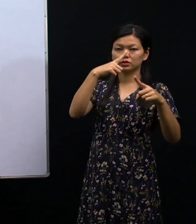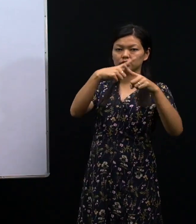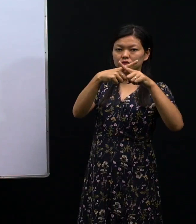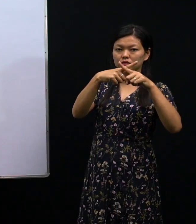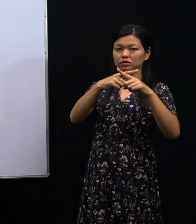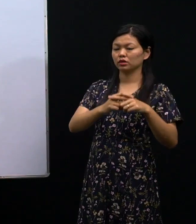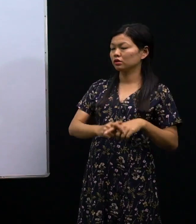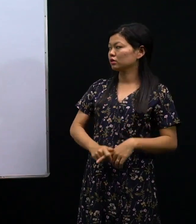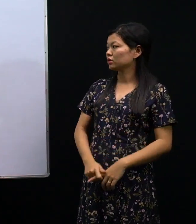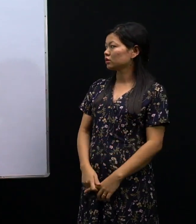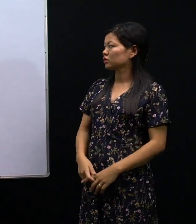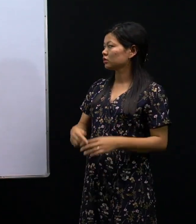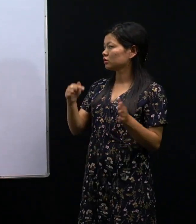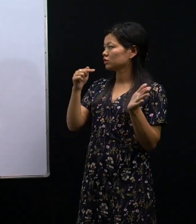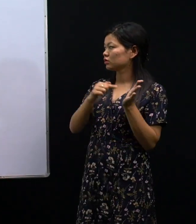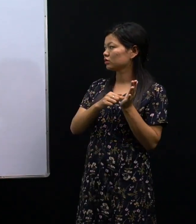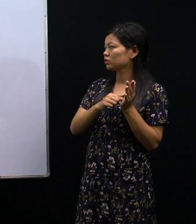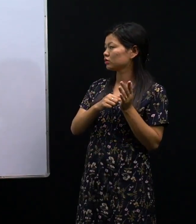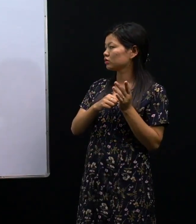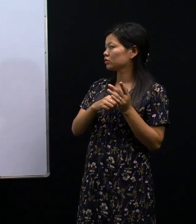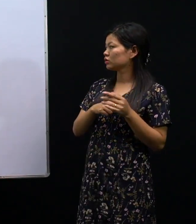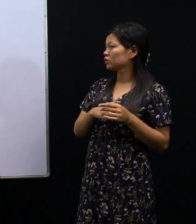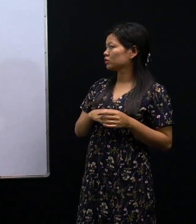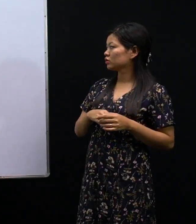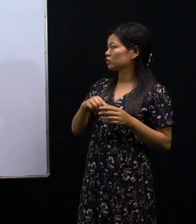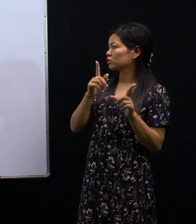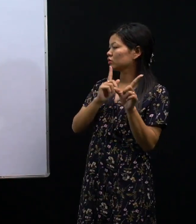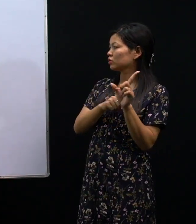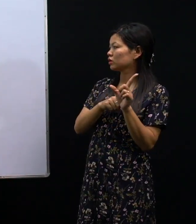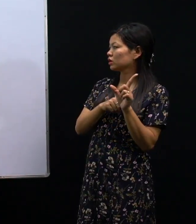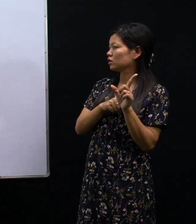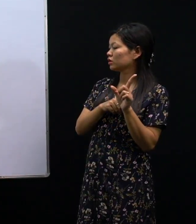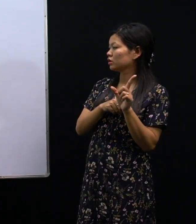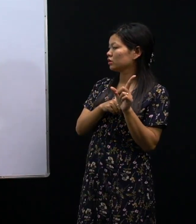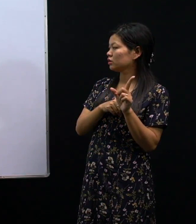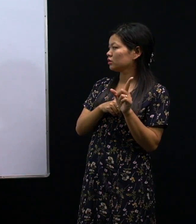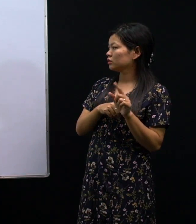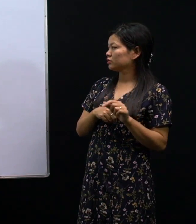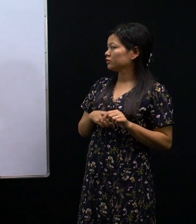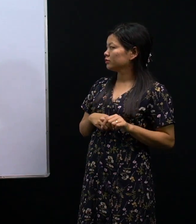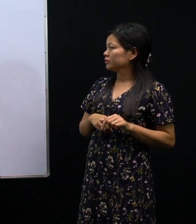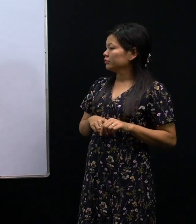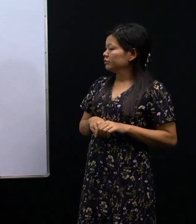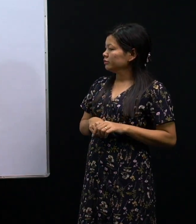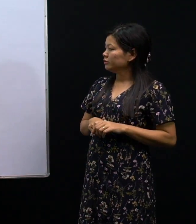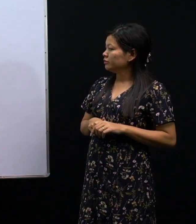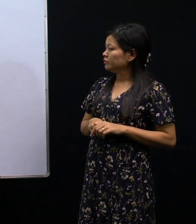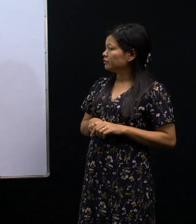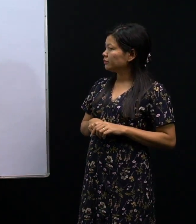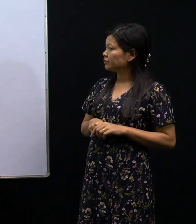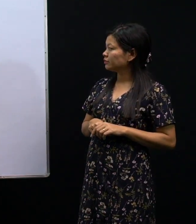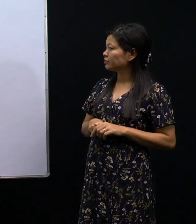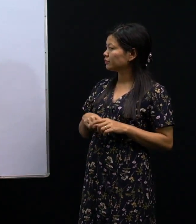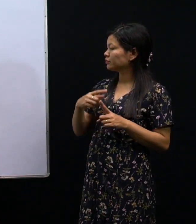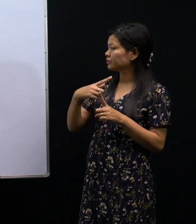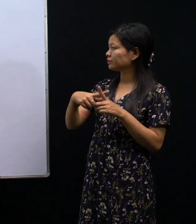now. Then dot is into y. Inside one bracket, okay? Not the square. Please remember.